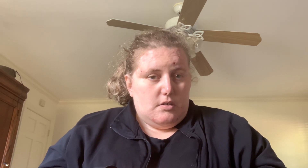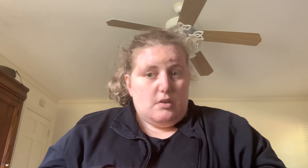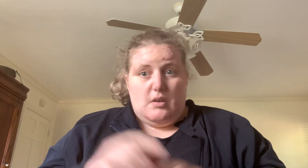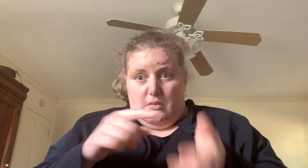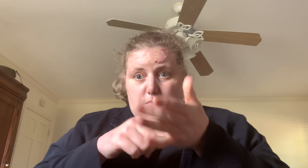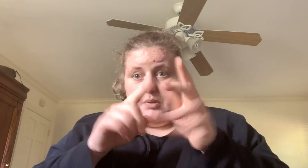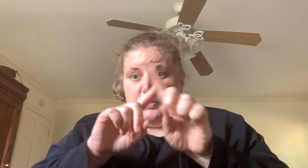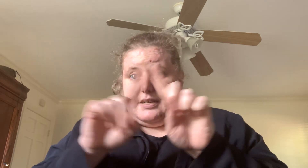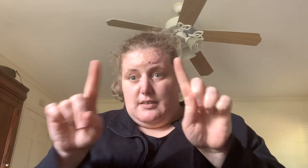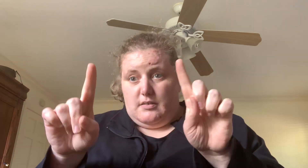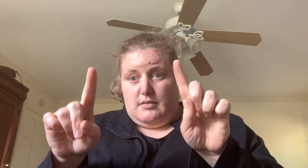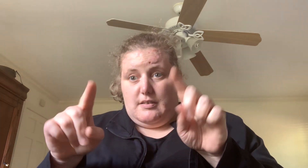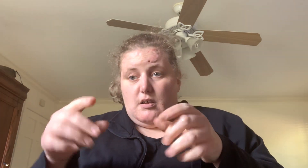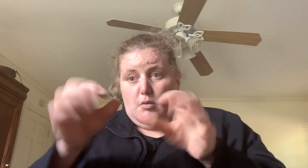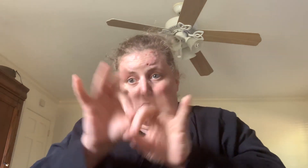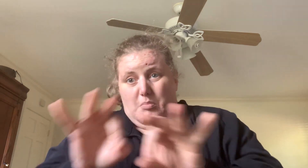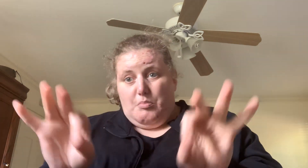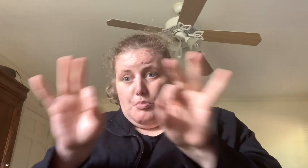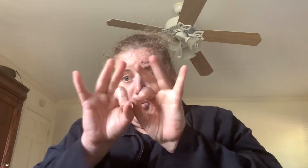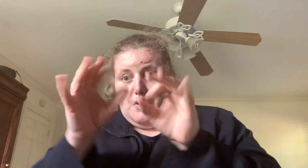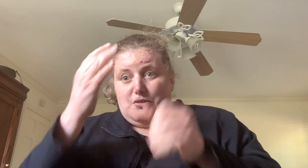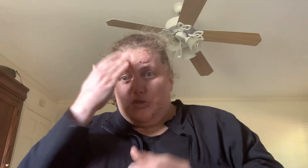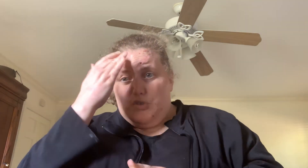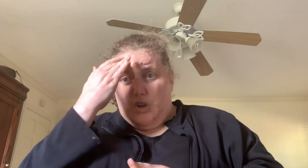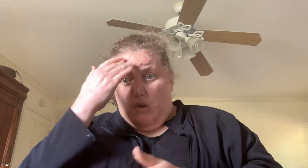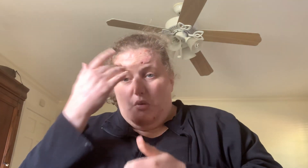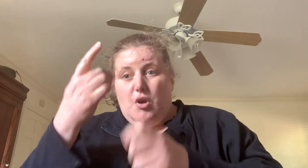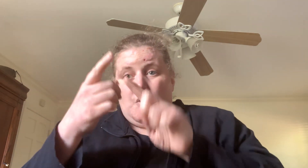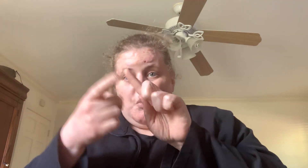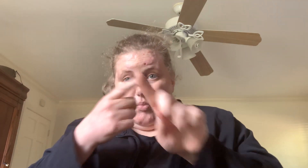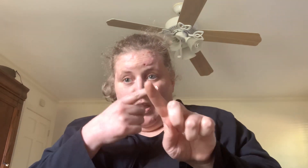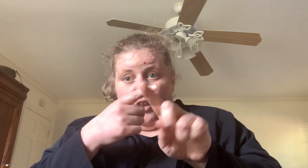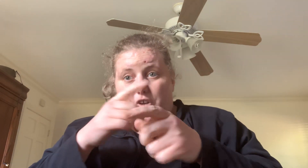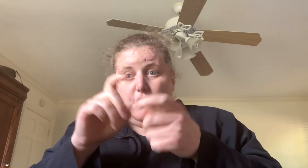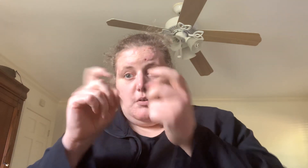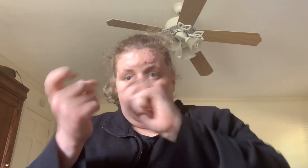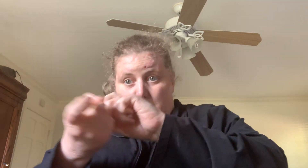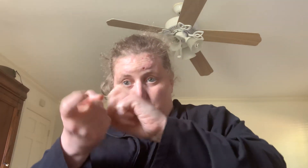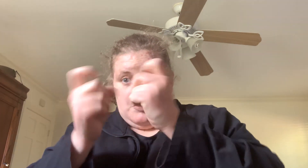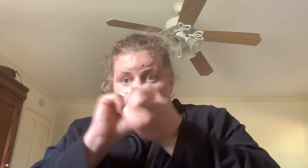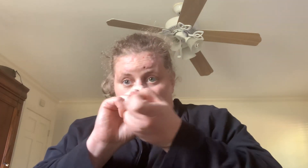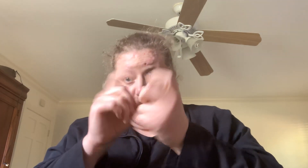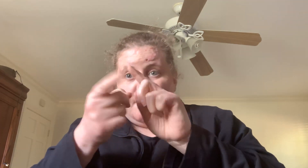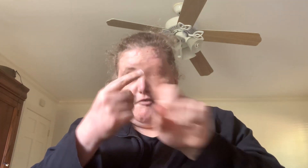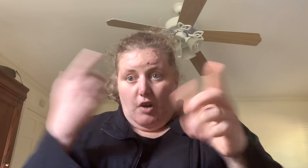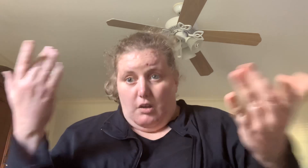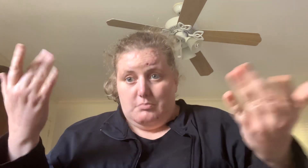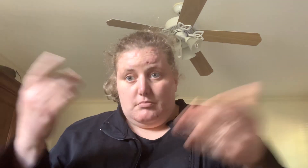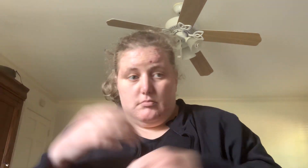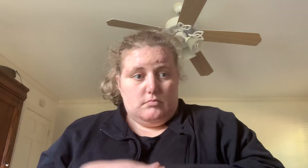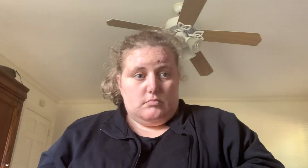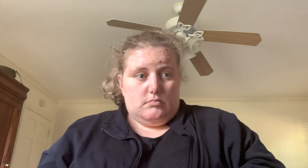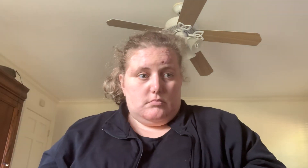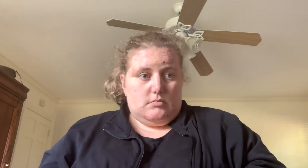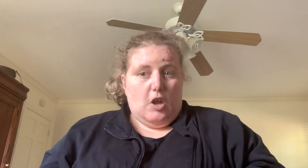it's very important to know what you're going from and to. So I'm just going to write that out so you'll know. This time we're going